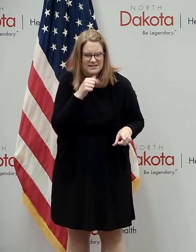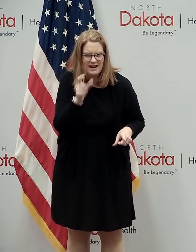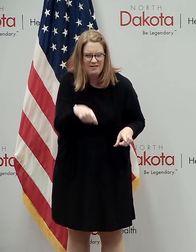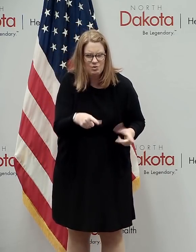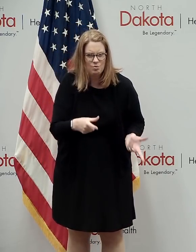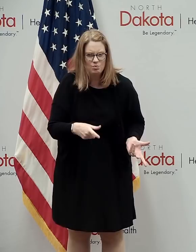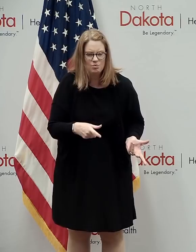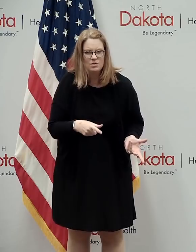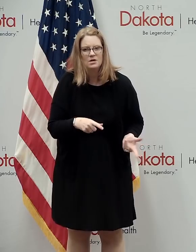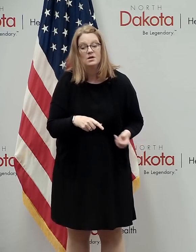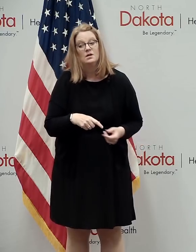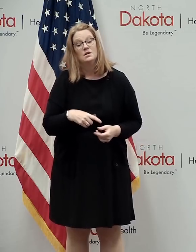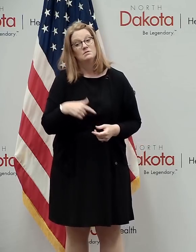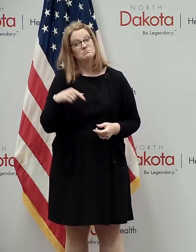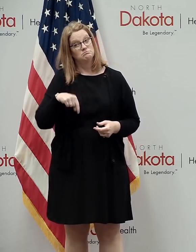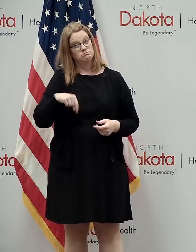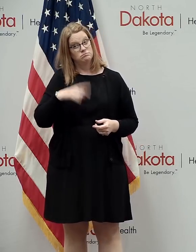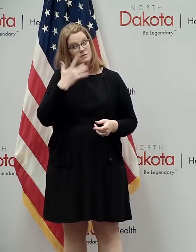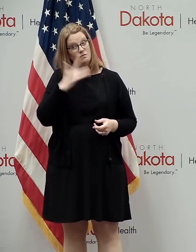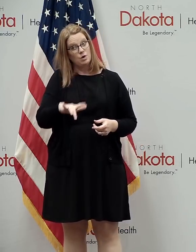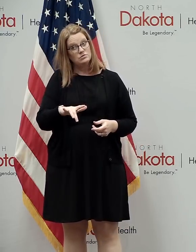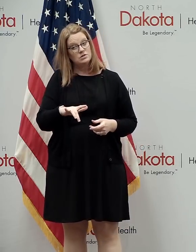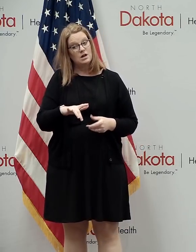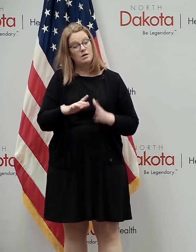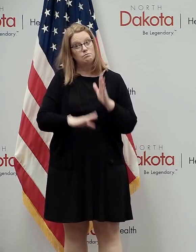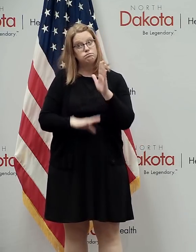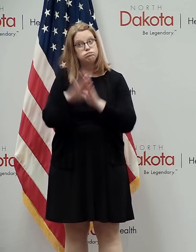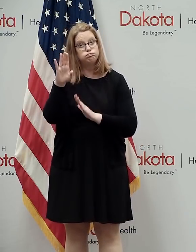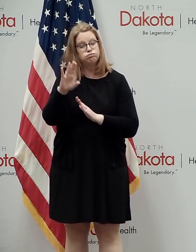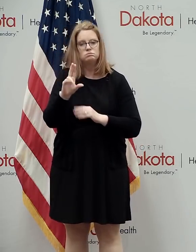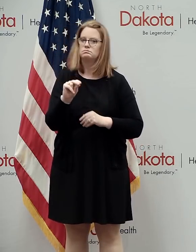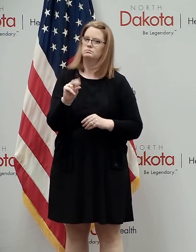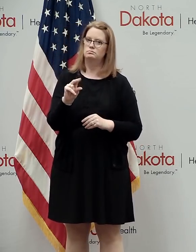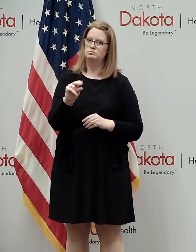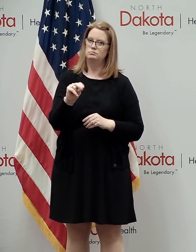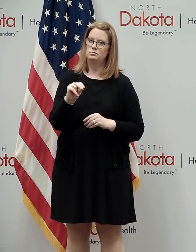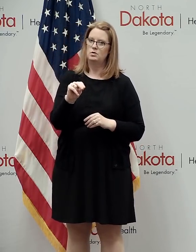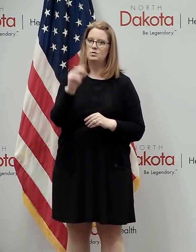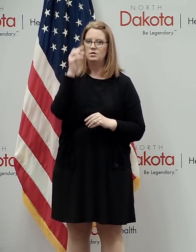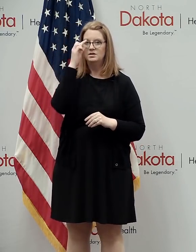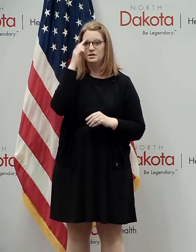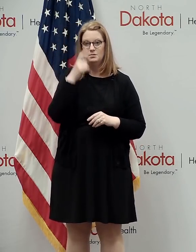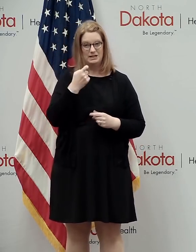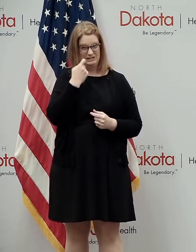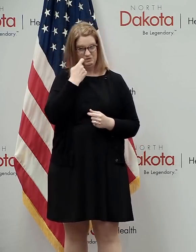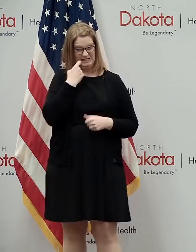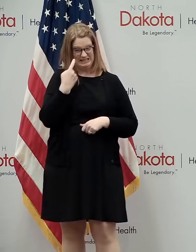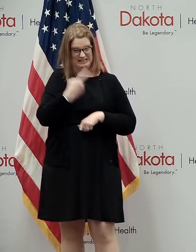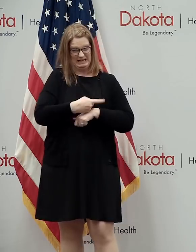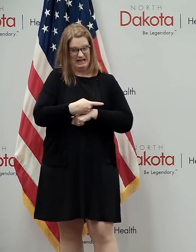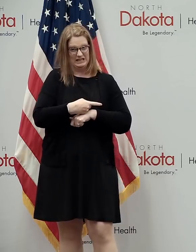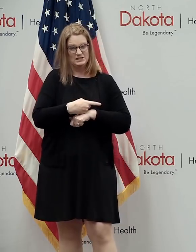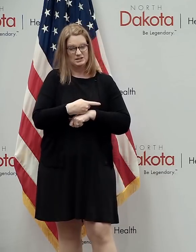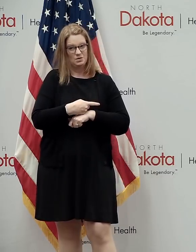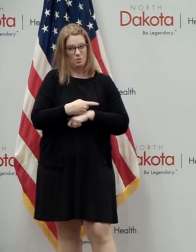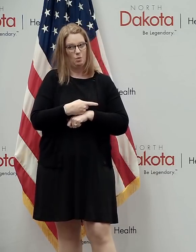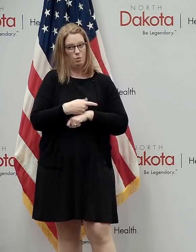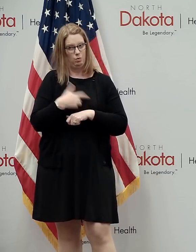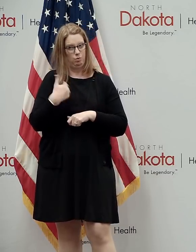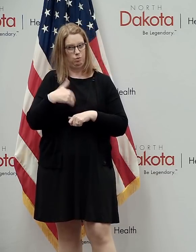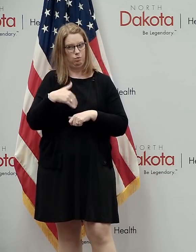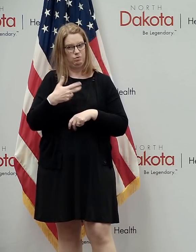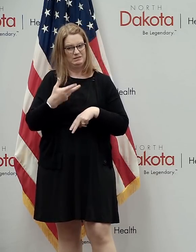we've not seen any major resurgence of the COVID. However, in recent days we've seen an increase